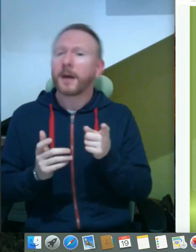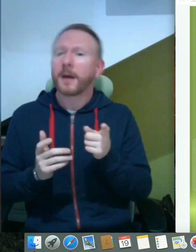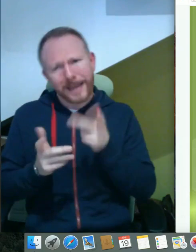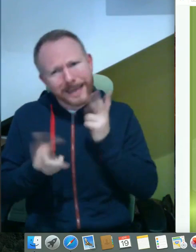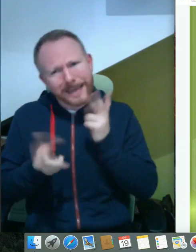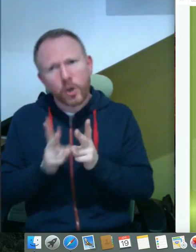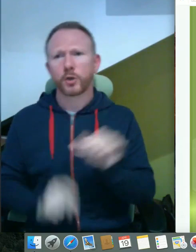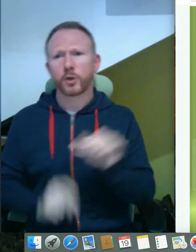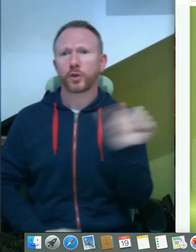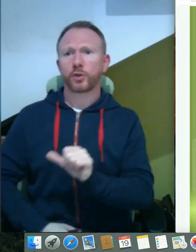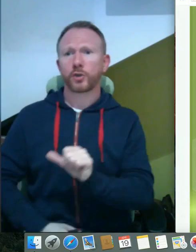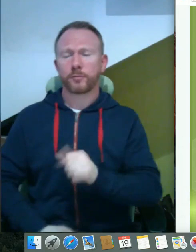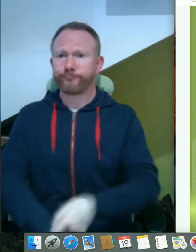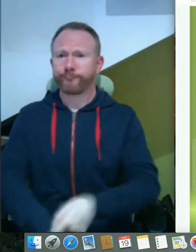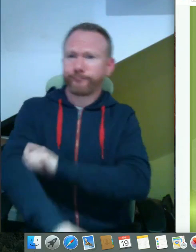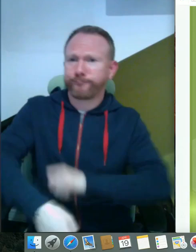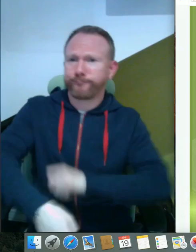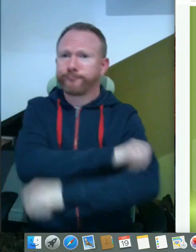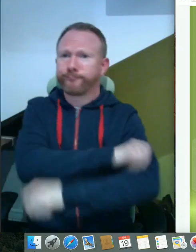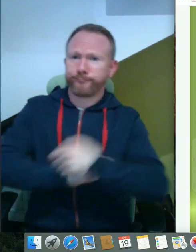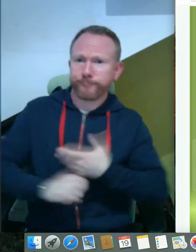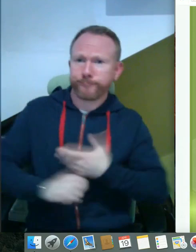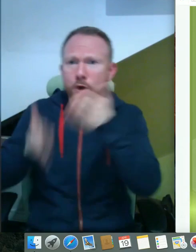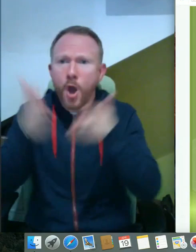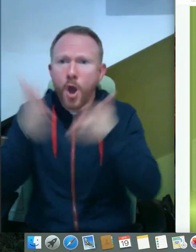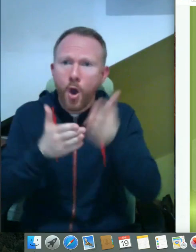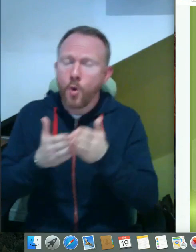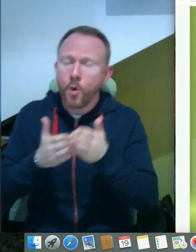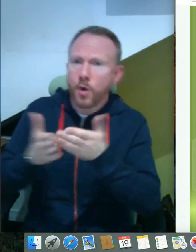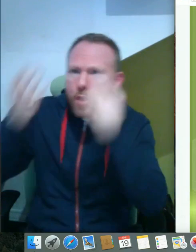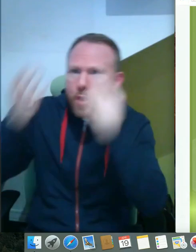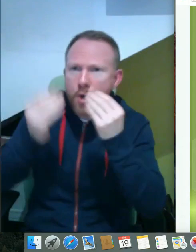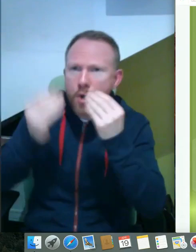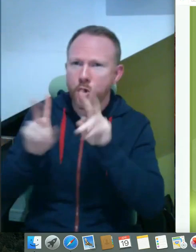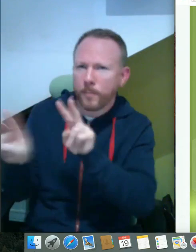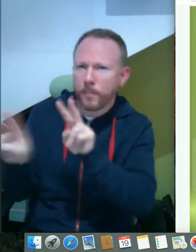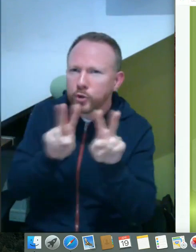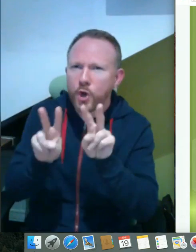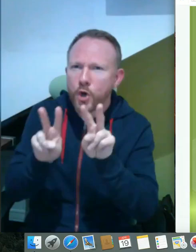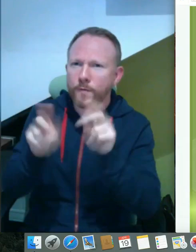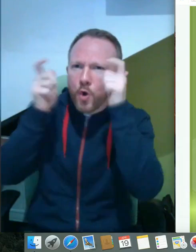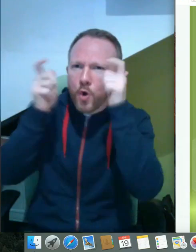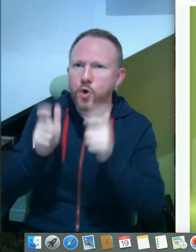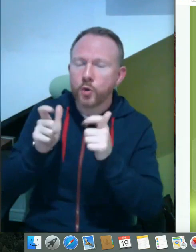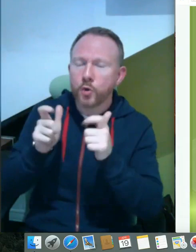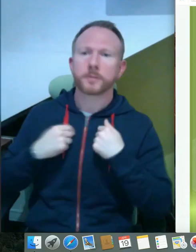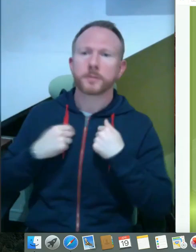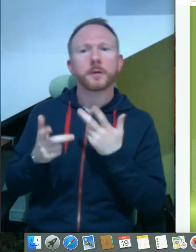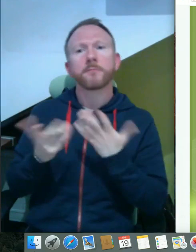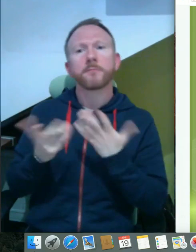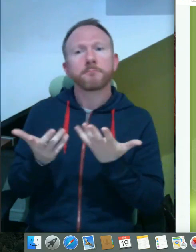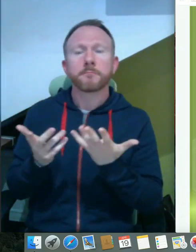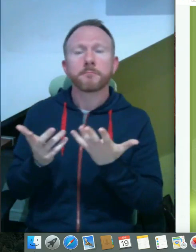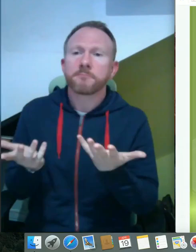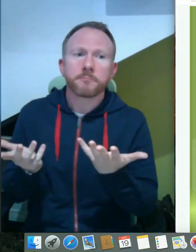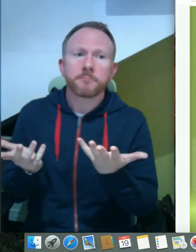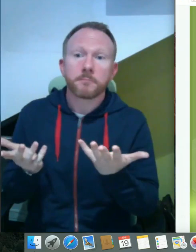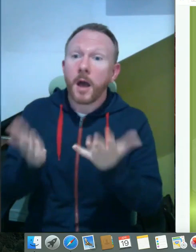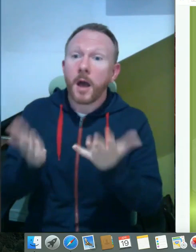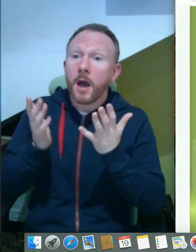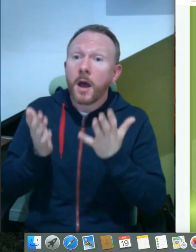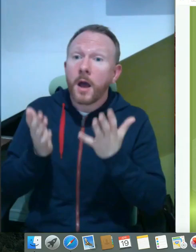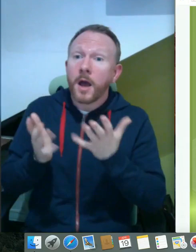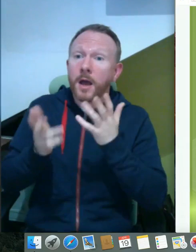and just get themselves out observing court proceedings, and not only looking